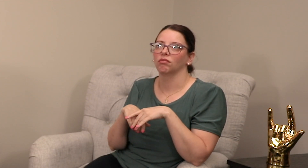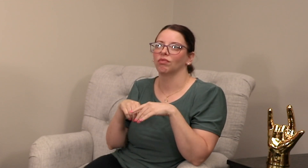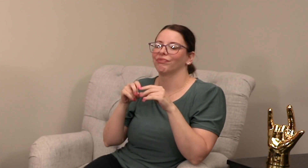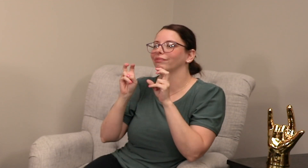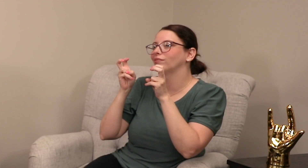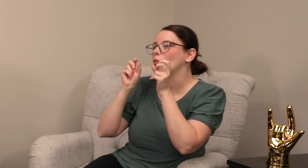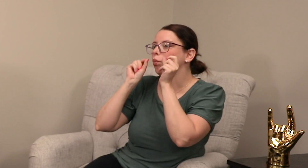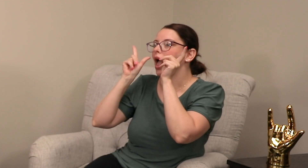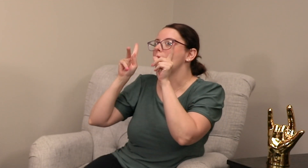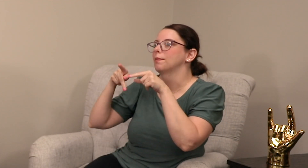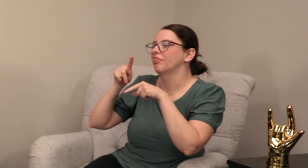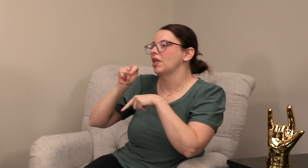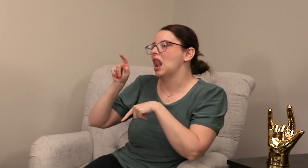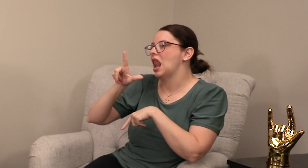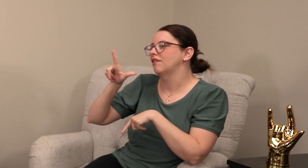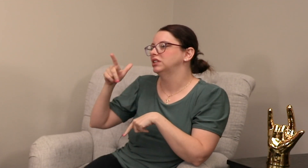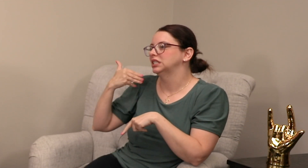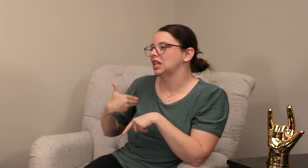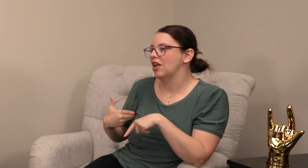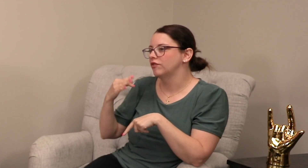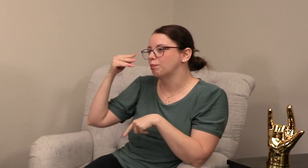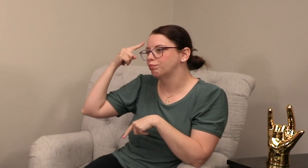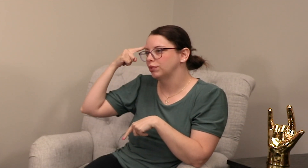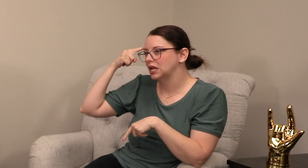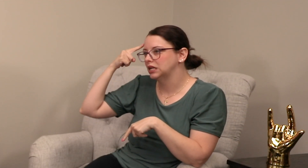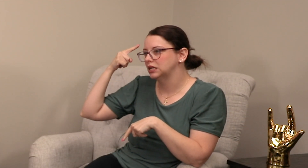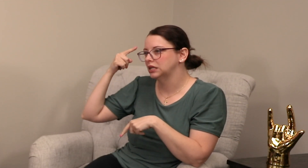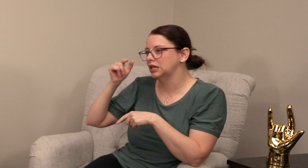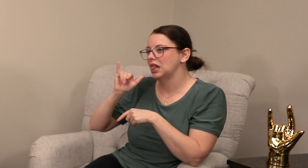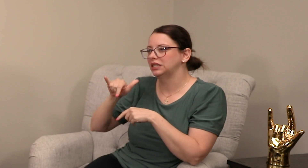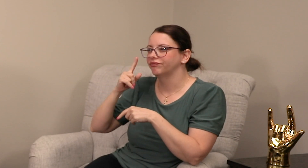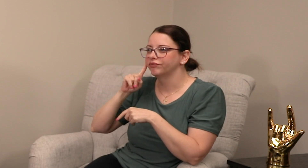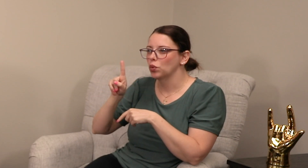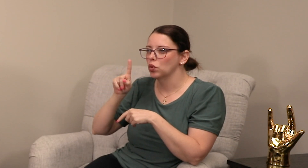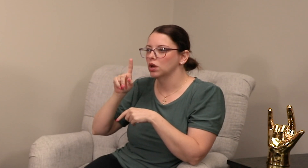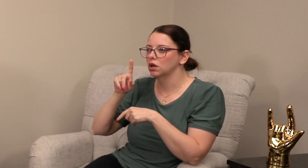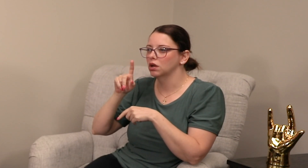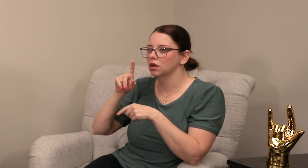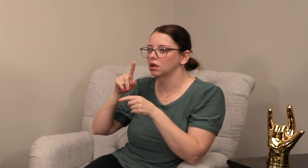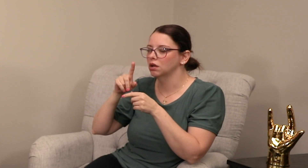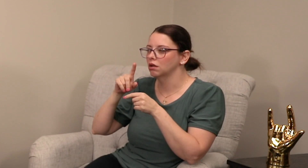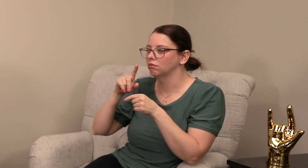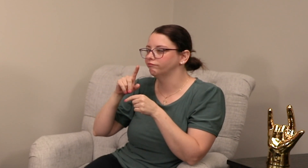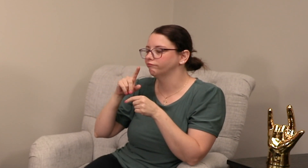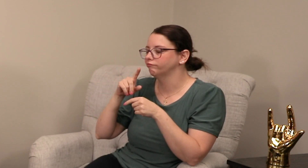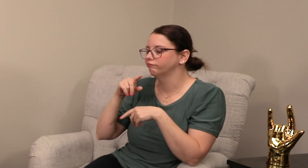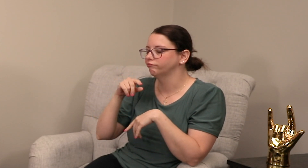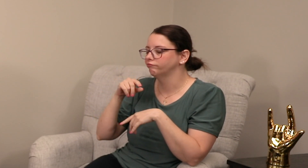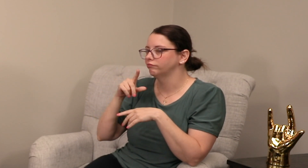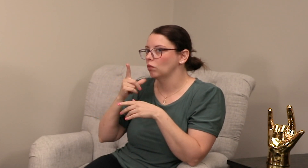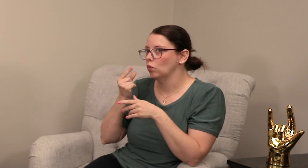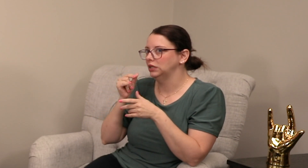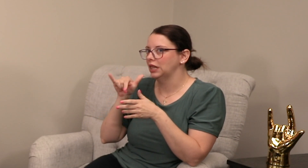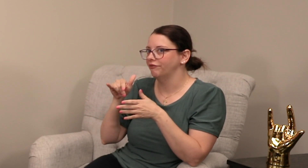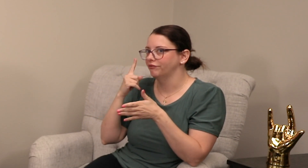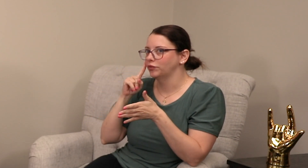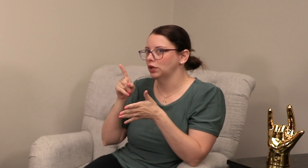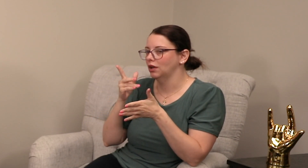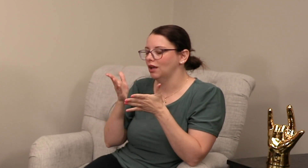this, kind of wake up the left side of their brain, because that's the side that's responsible